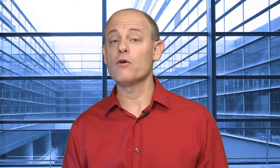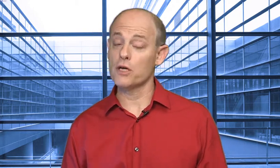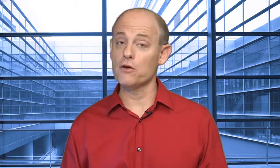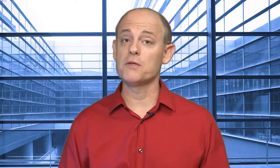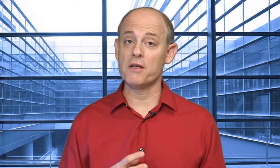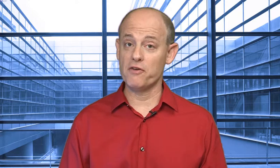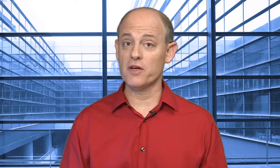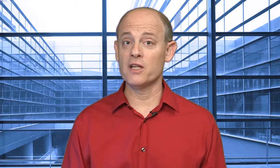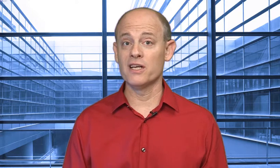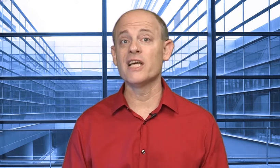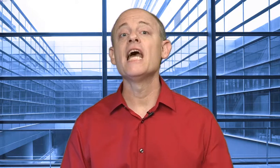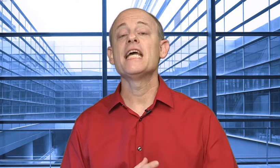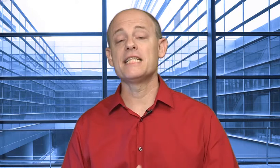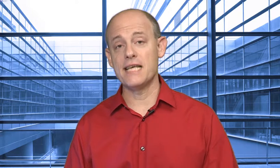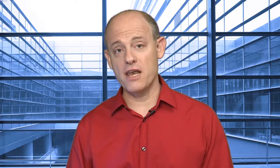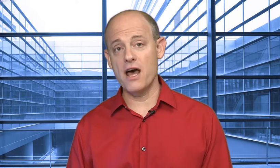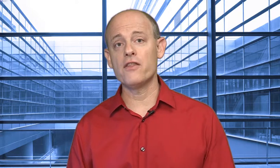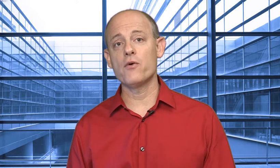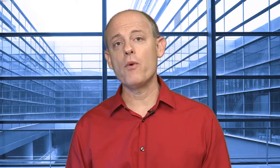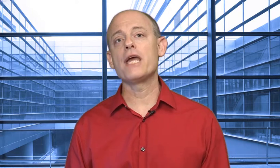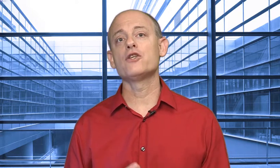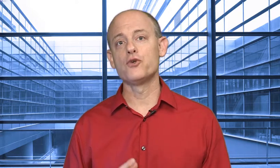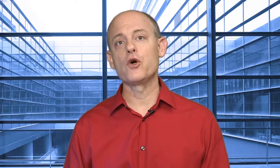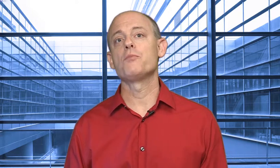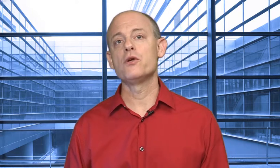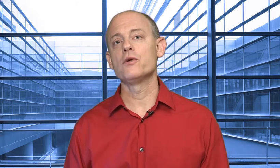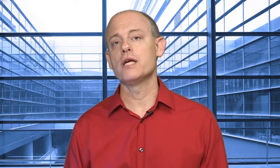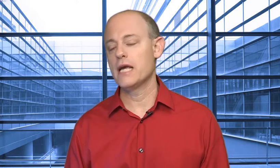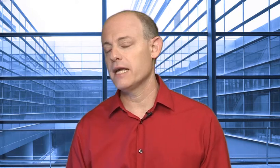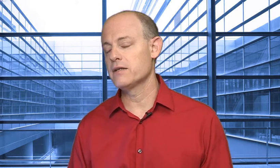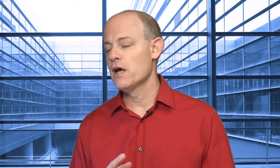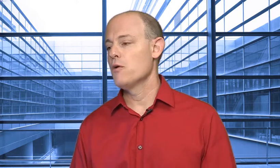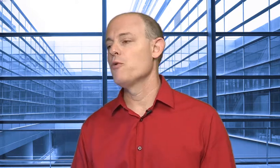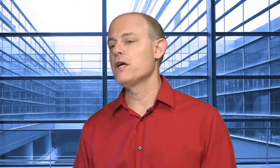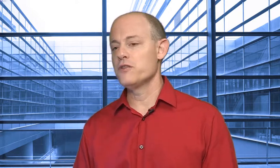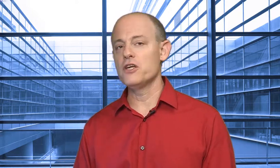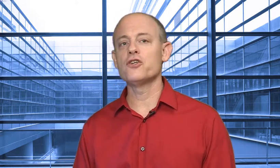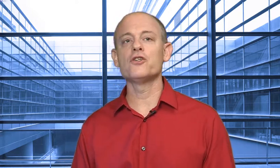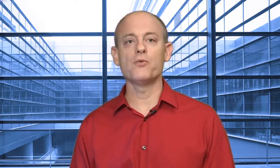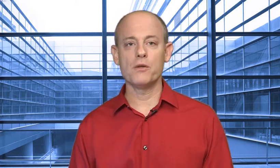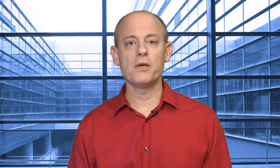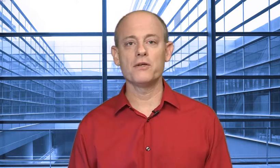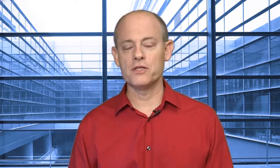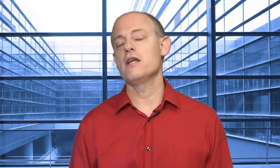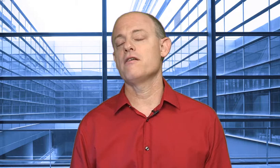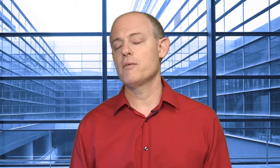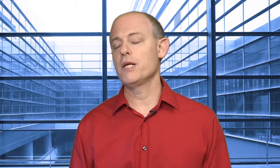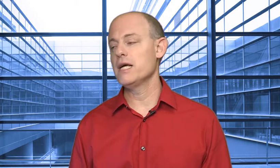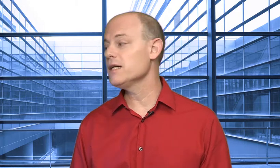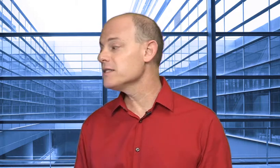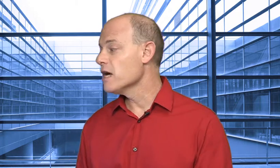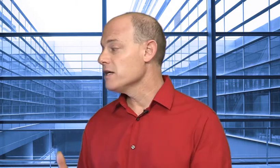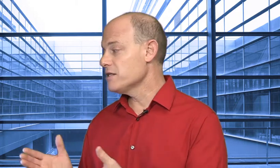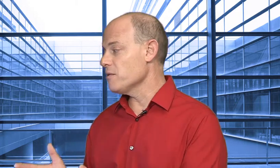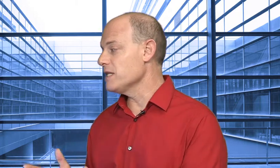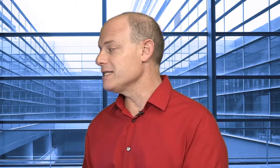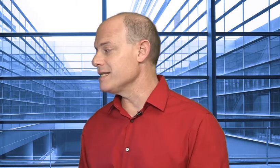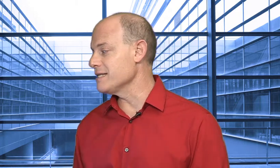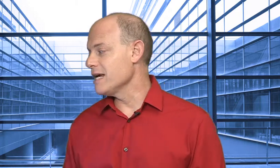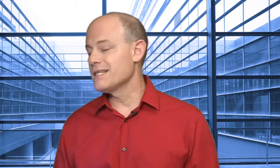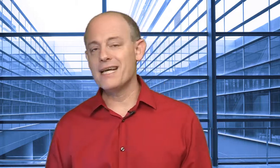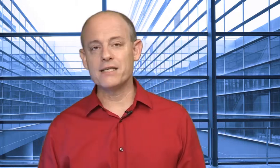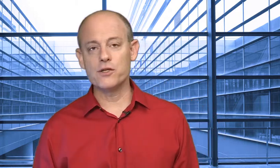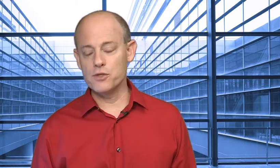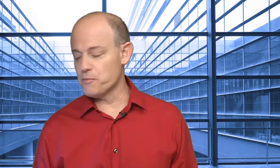speak or cannot speak very clearly, it's another way to communicate with teachers, with peers, and everybody else. So,